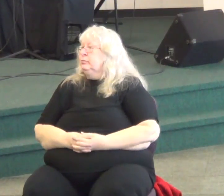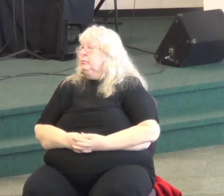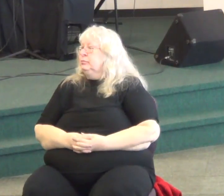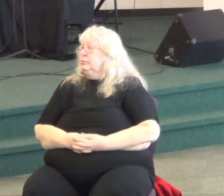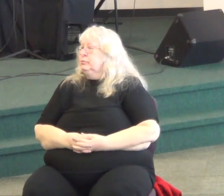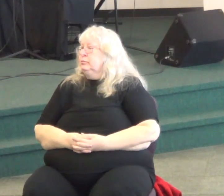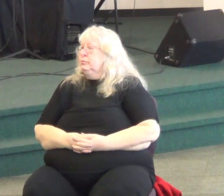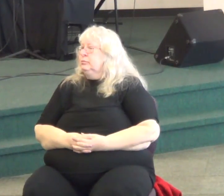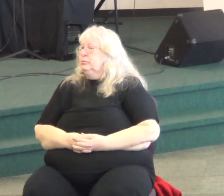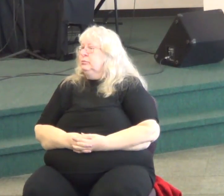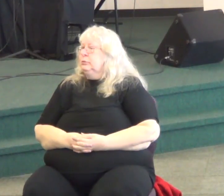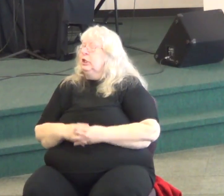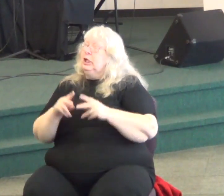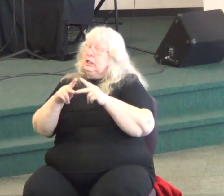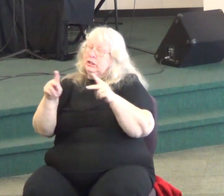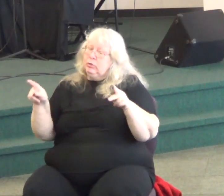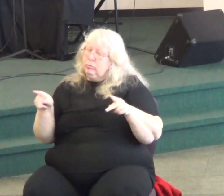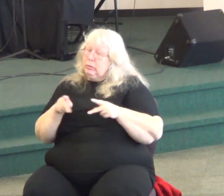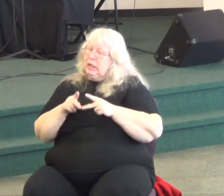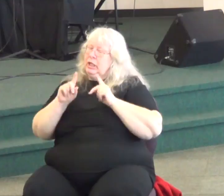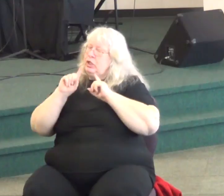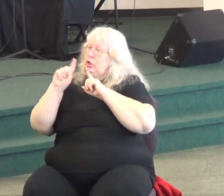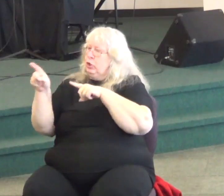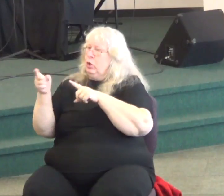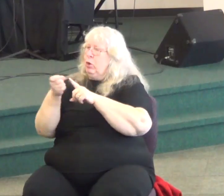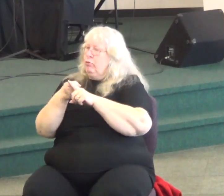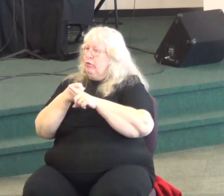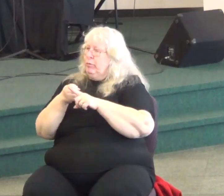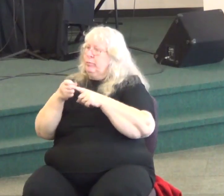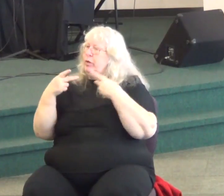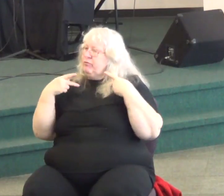It's where do you go from that physical to the spiritual?